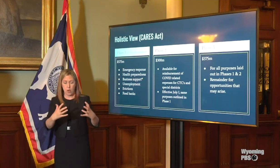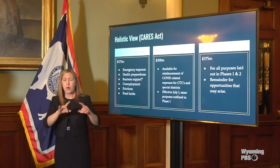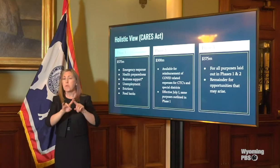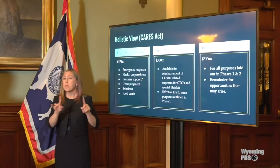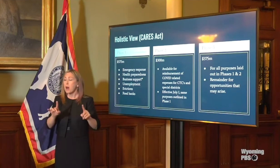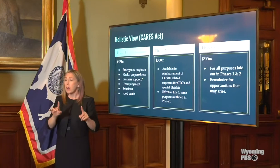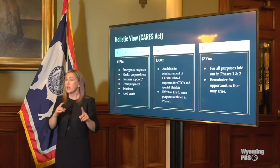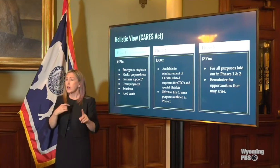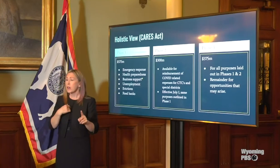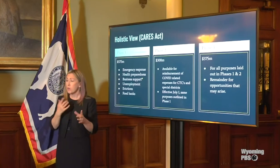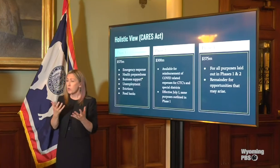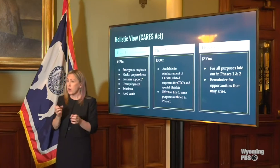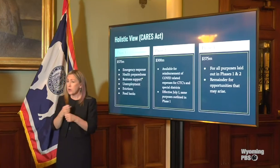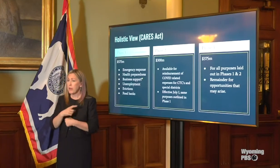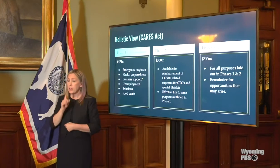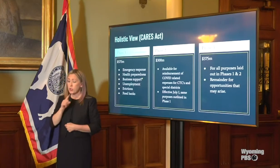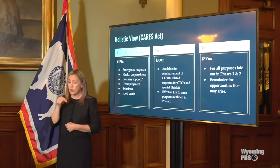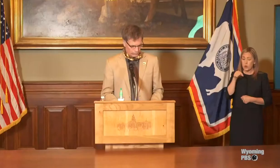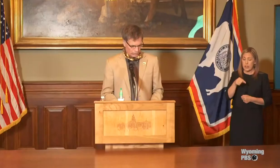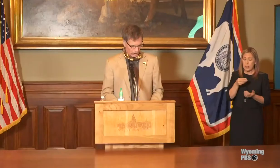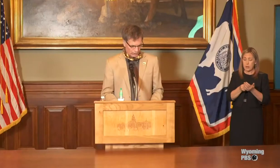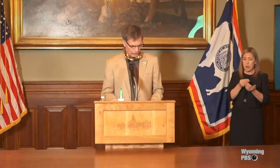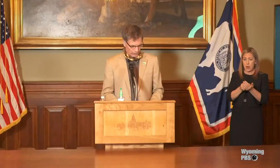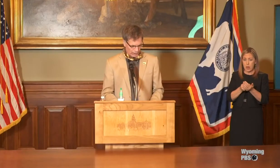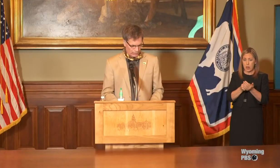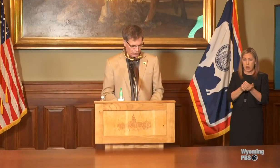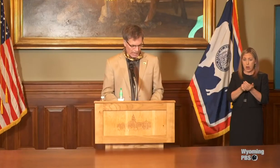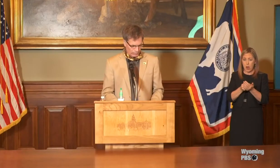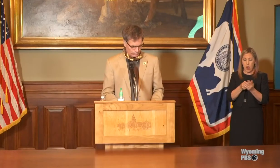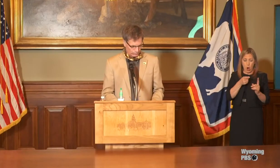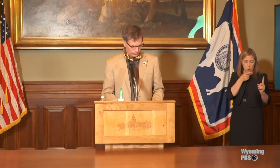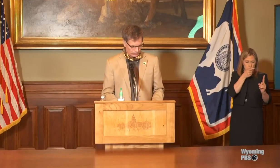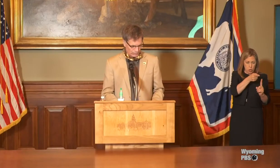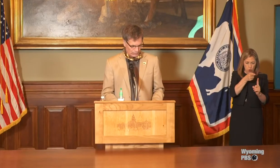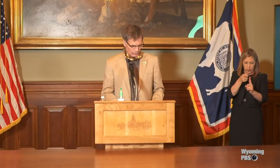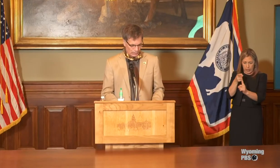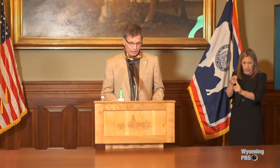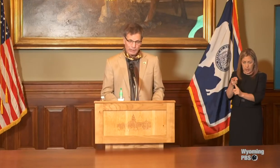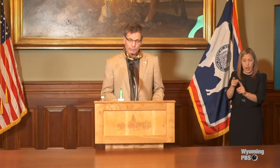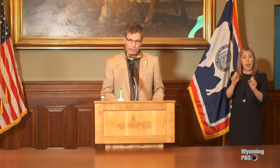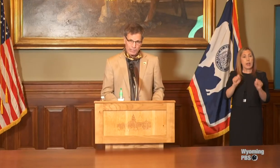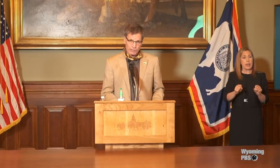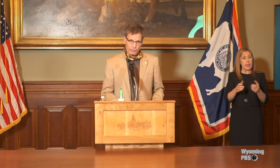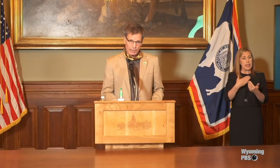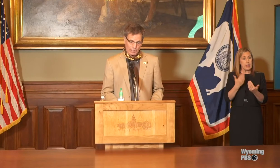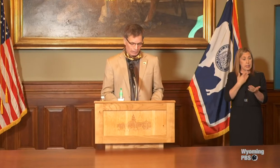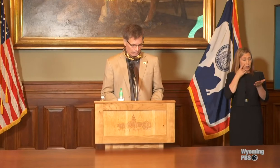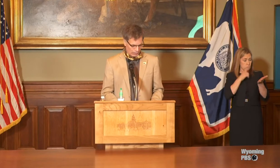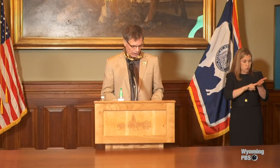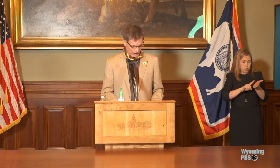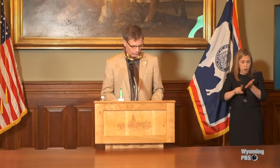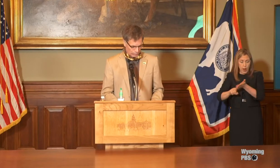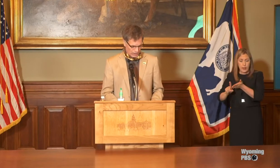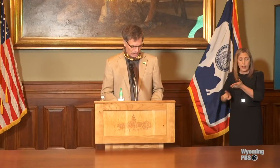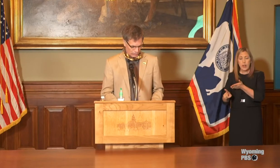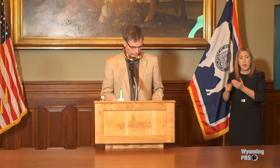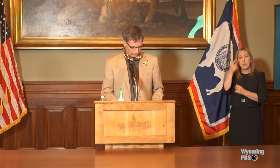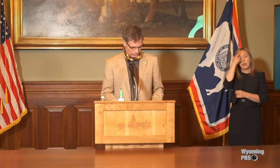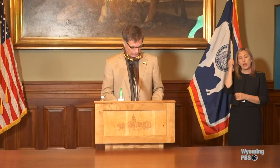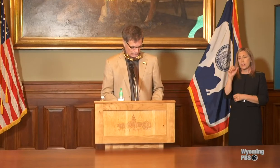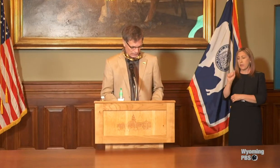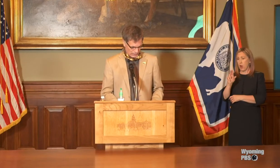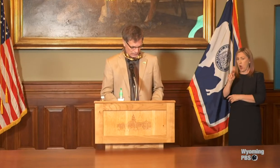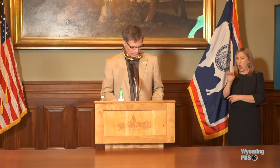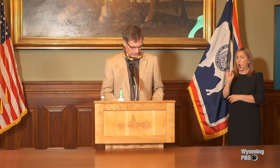But I want to make sure these funds are nimble, targeted, and trackable. And because of the audit